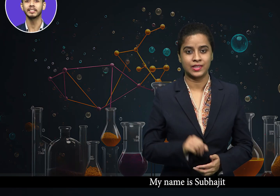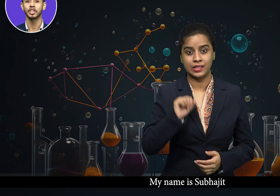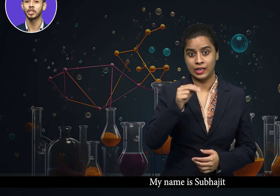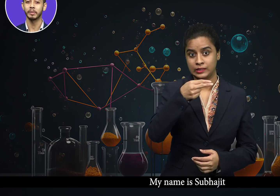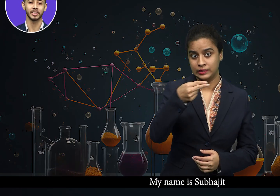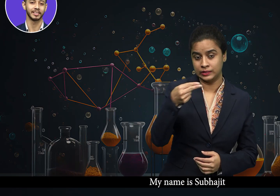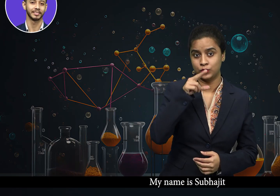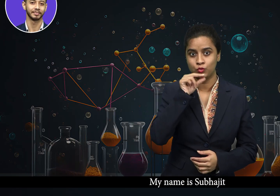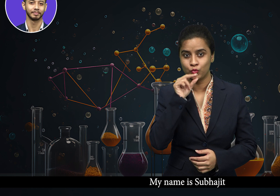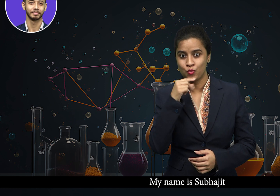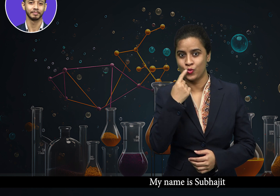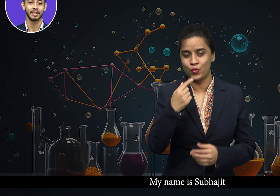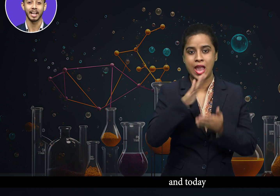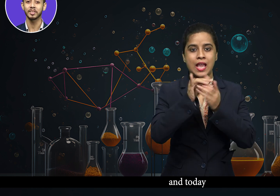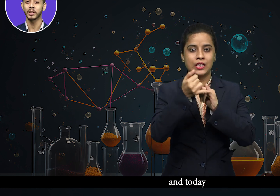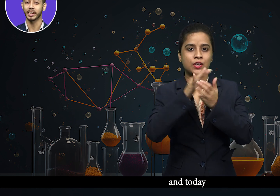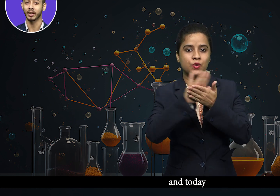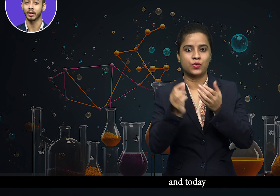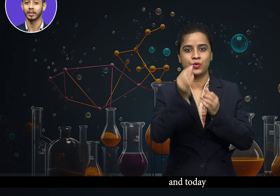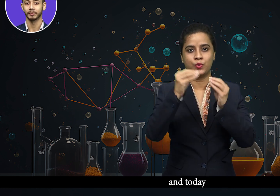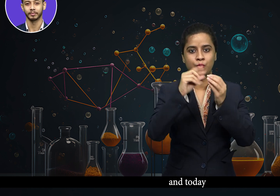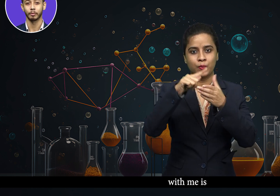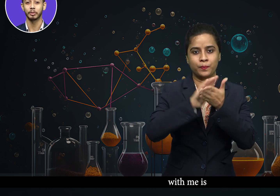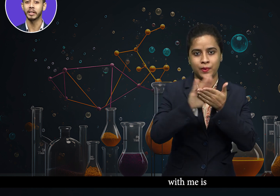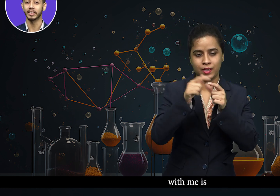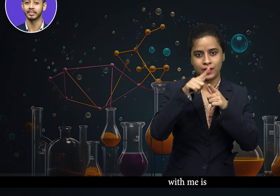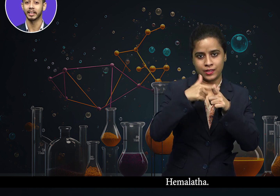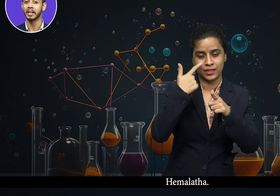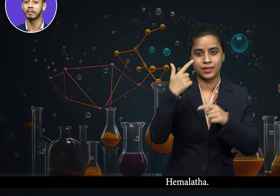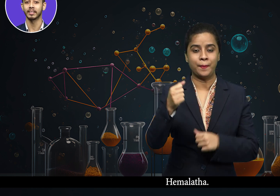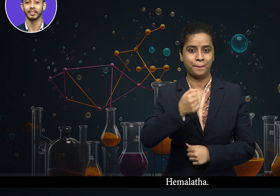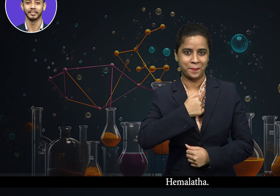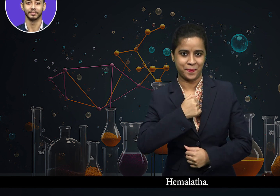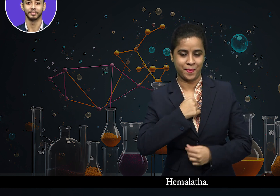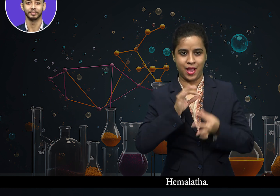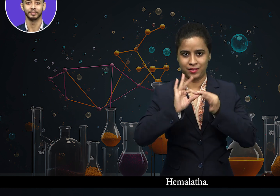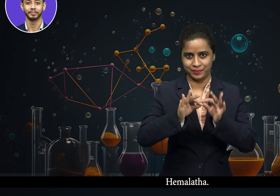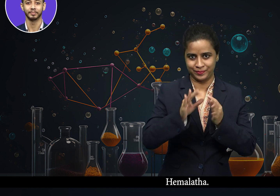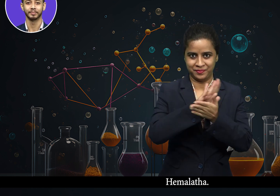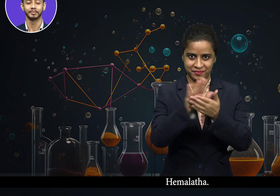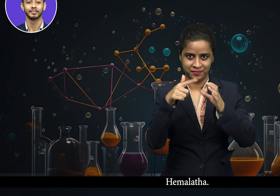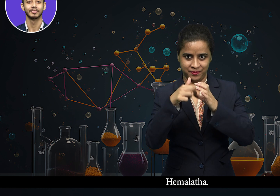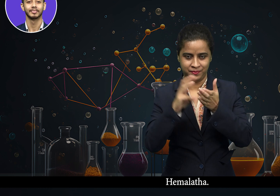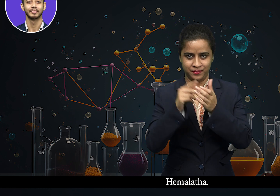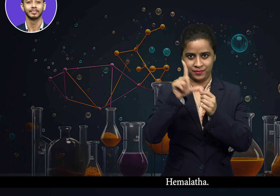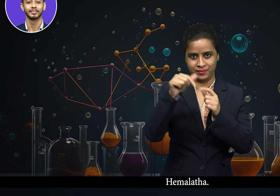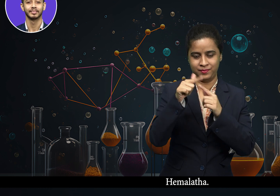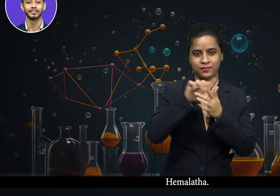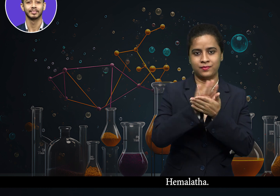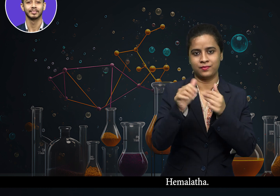My name is Shubhajit, and today with me is Hemalata.